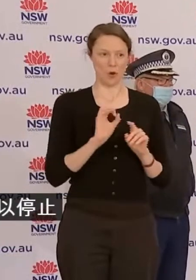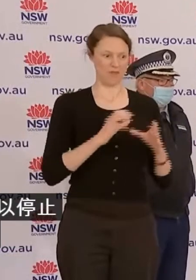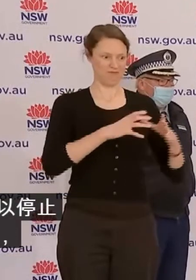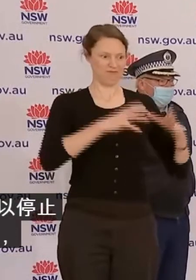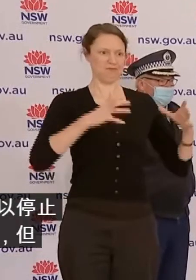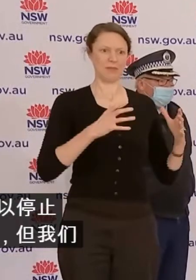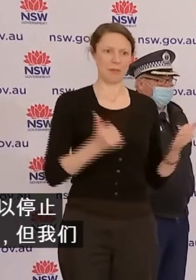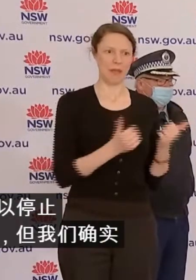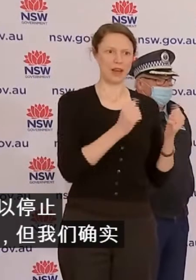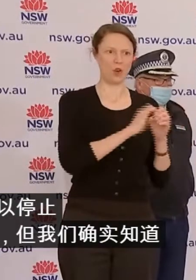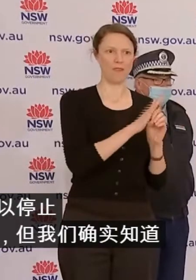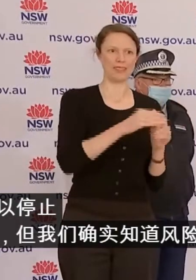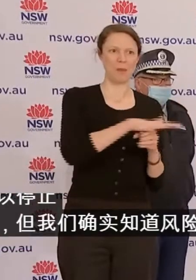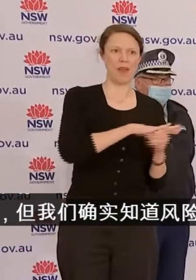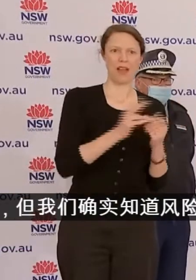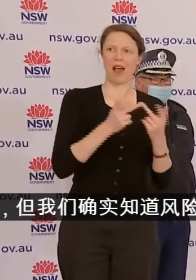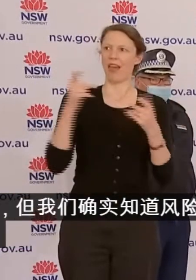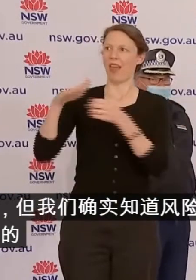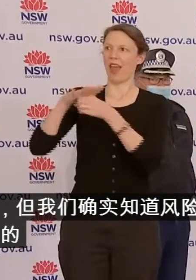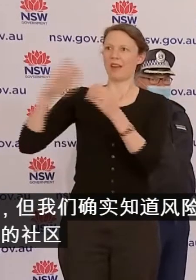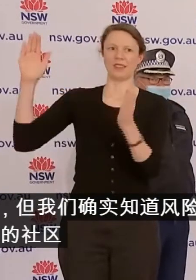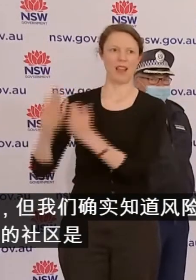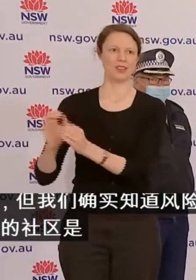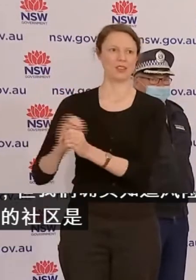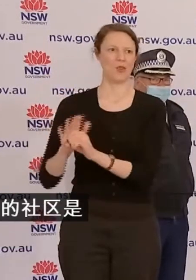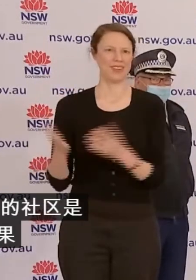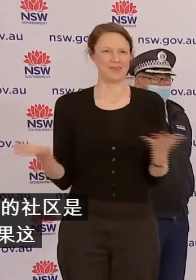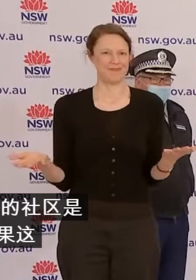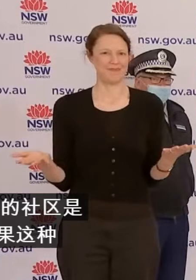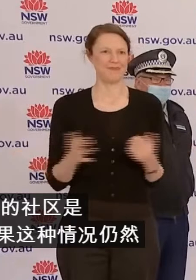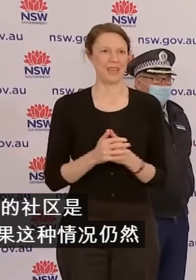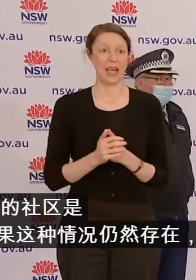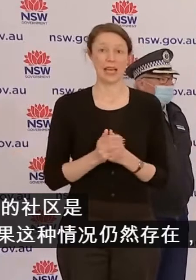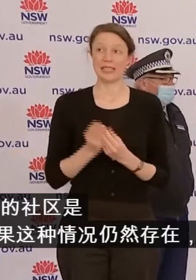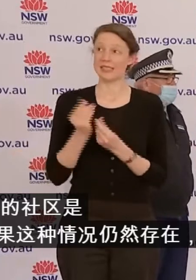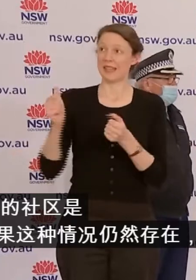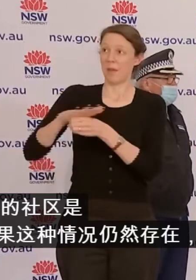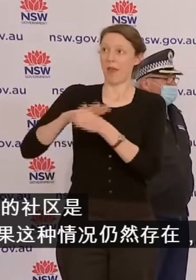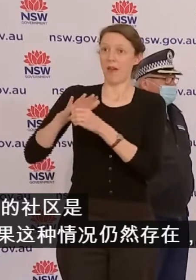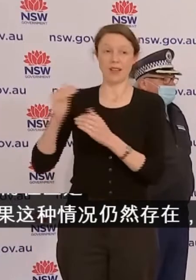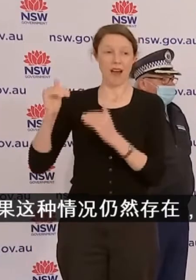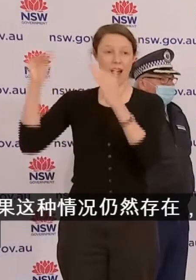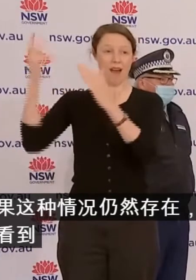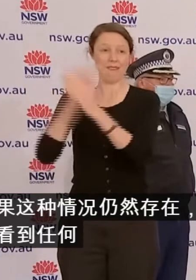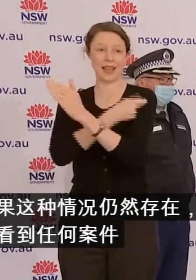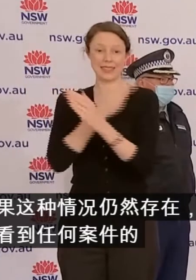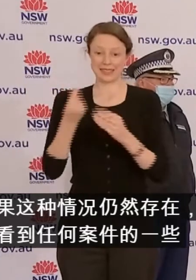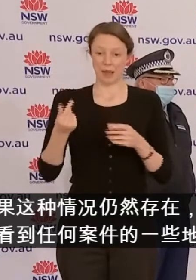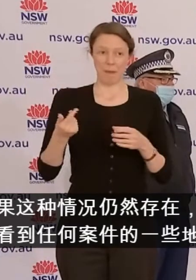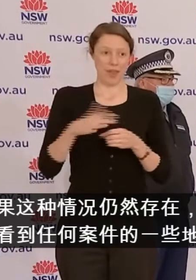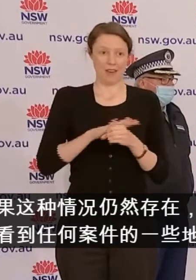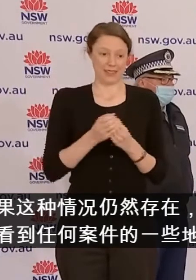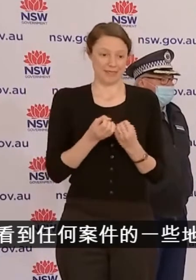happening. But we do know the risk profile in different communities is different, and it may be that we can do some things in